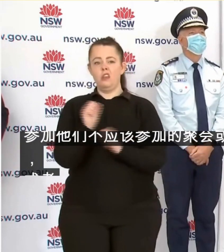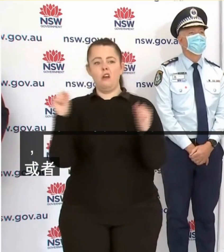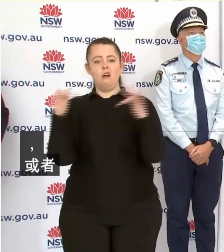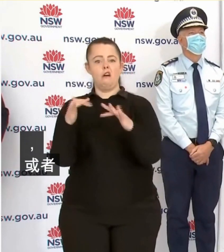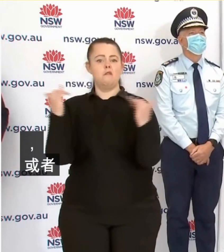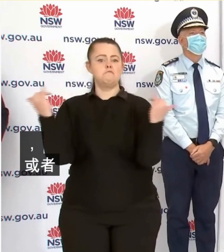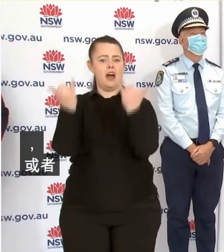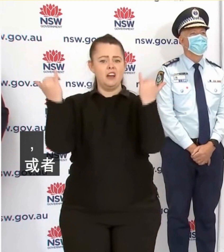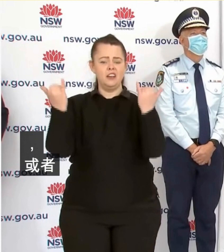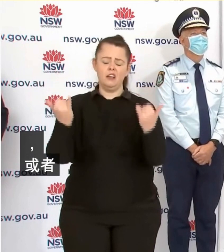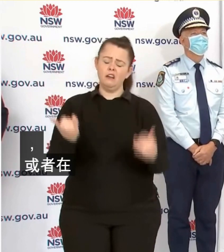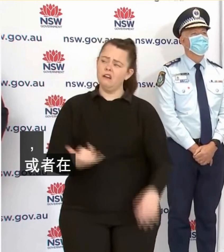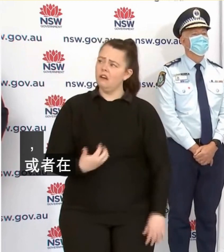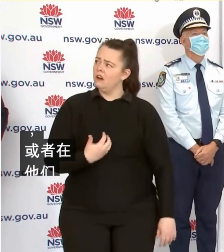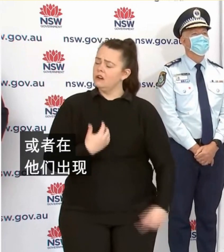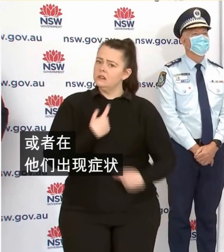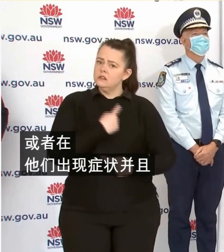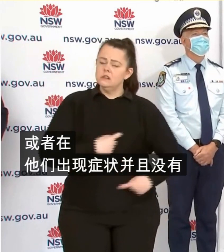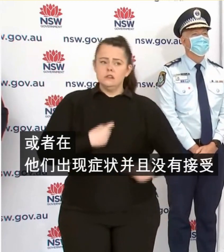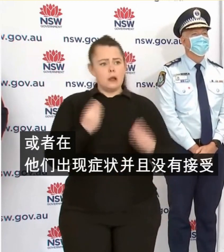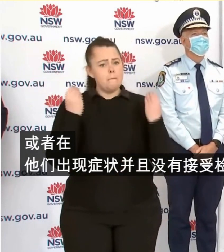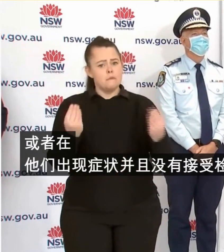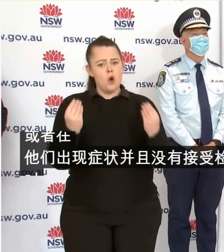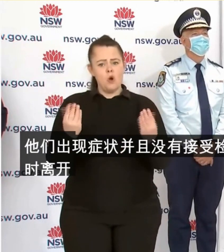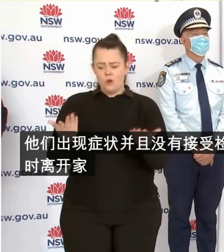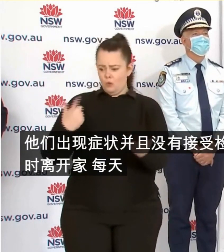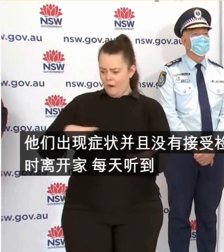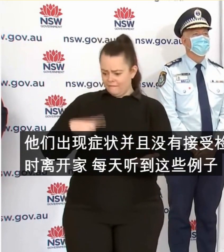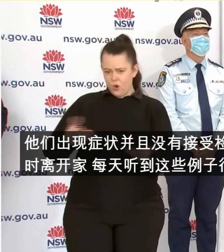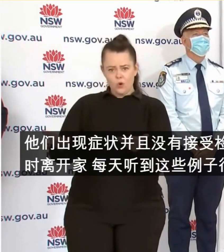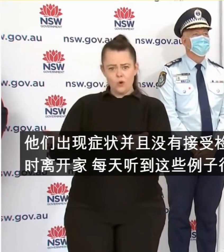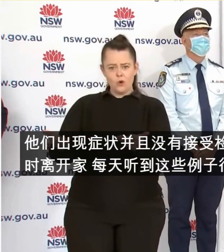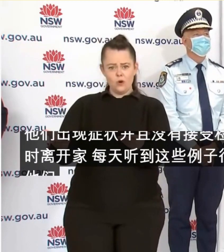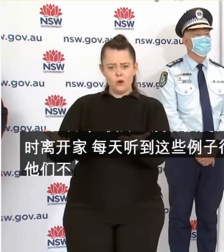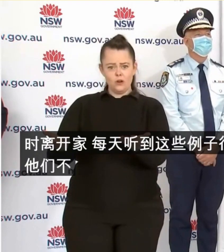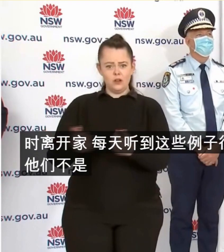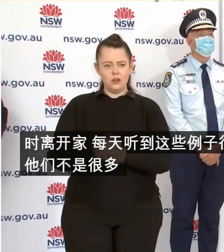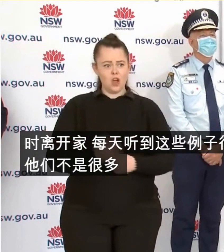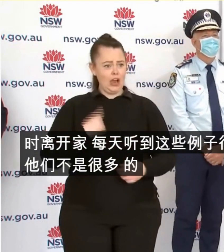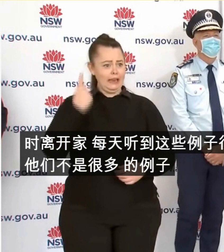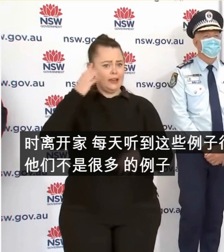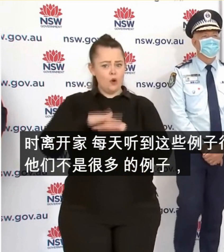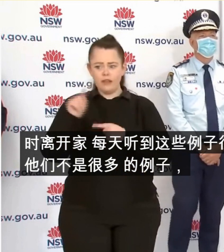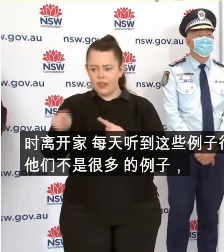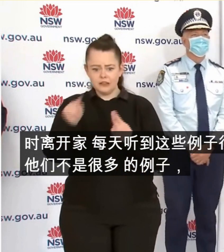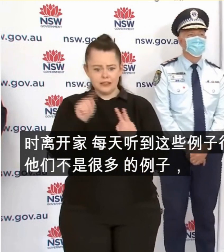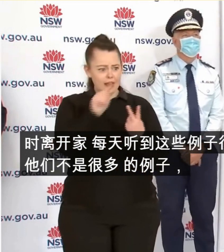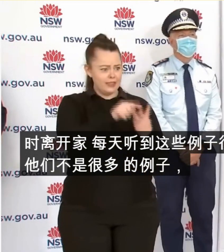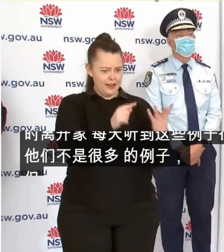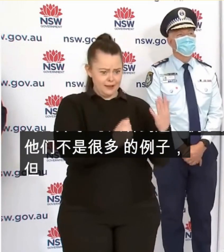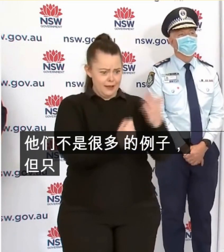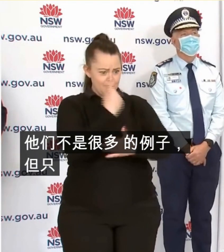having, or leaving the house when they've got symptoms and they haven't been tested. It's horrible hearing those examples every day. They're not a